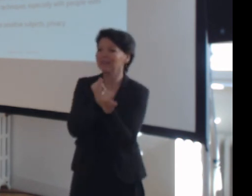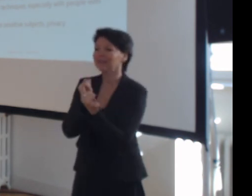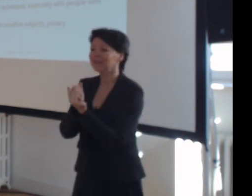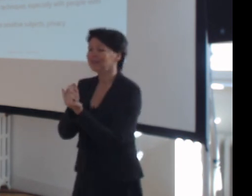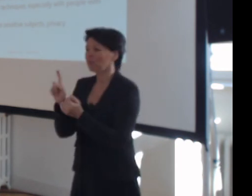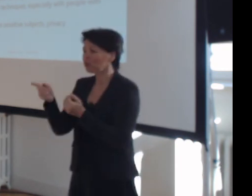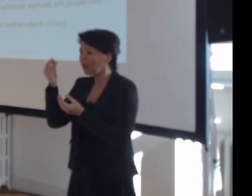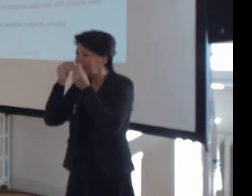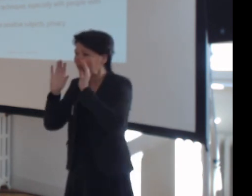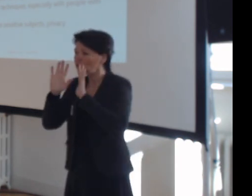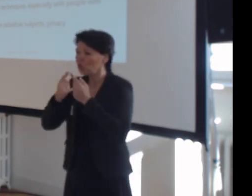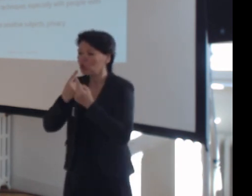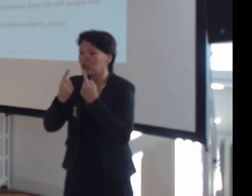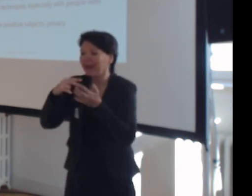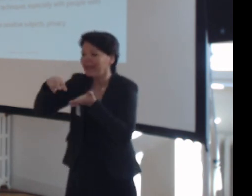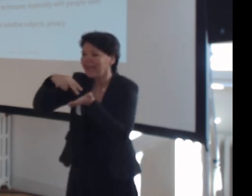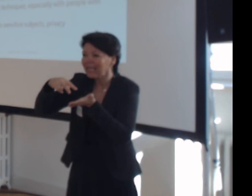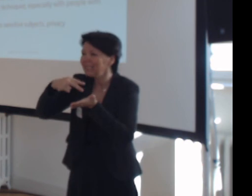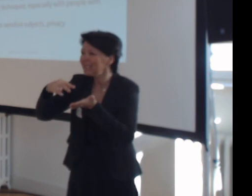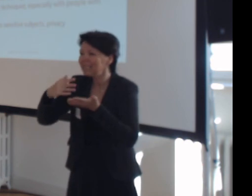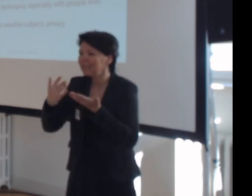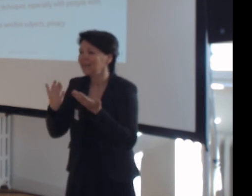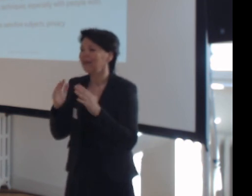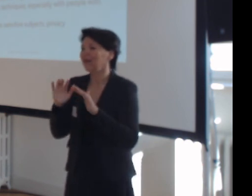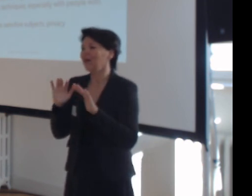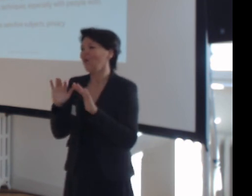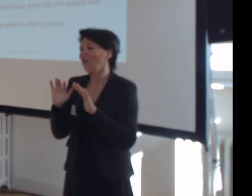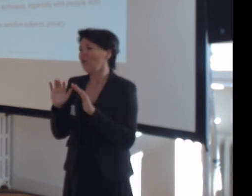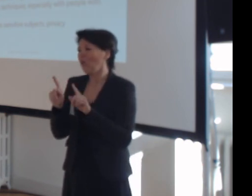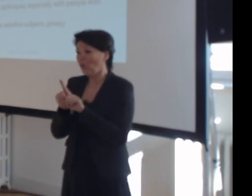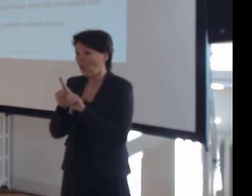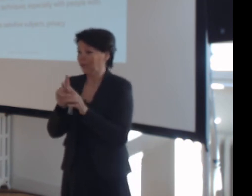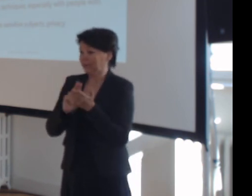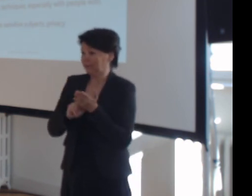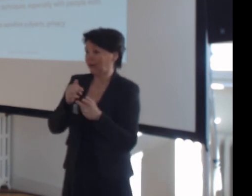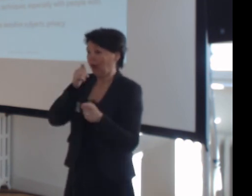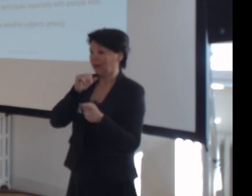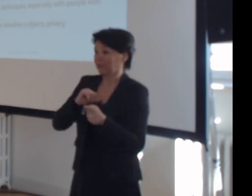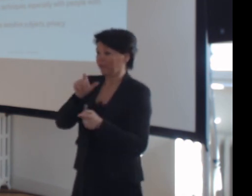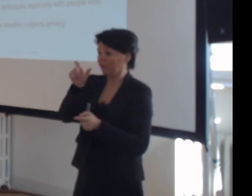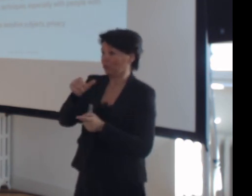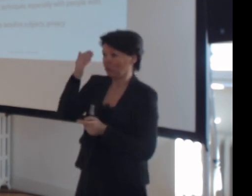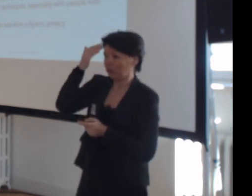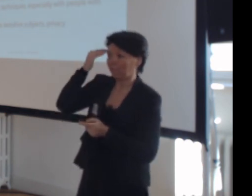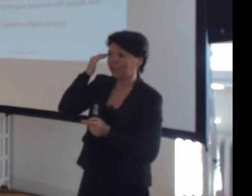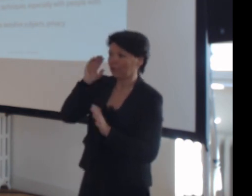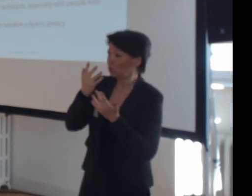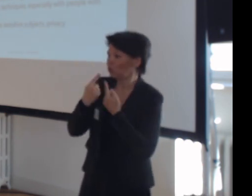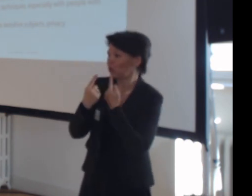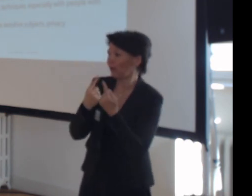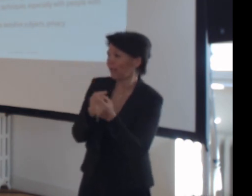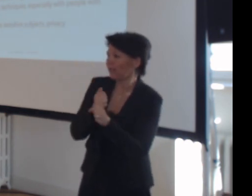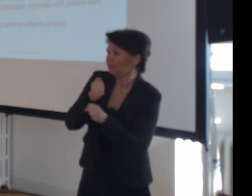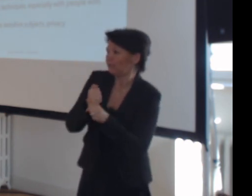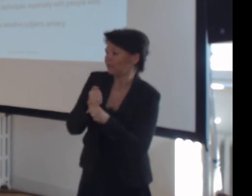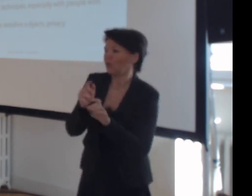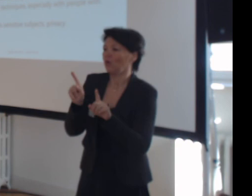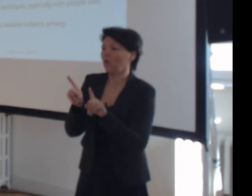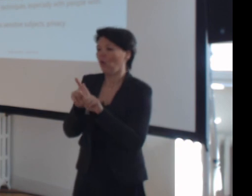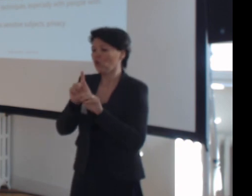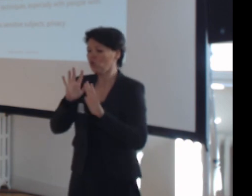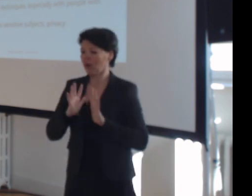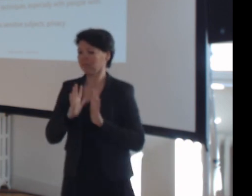about conversation techniques, and especially with people with dementia, and how to respond to, again,